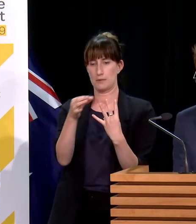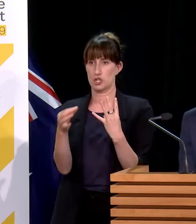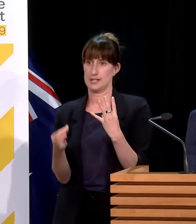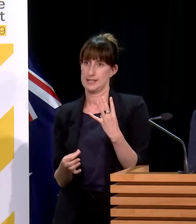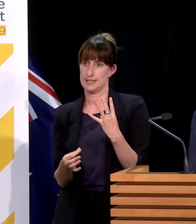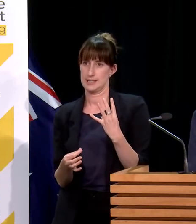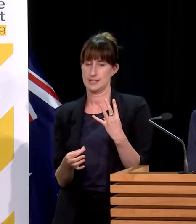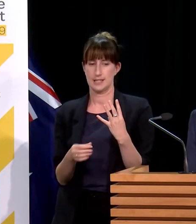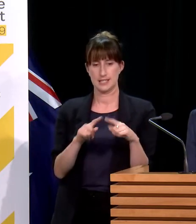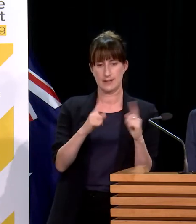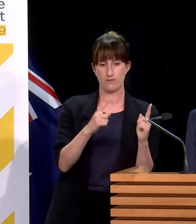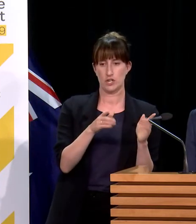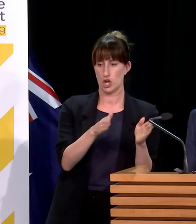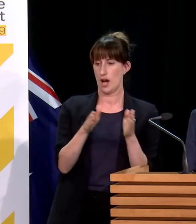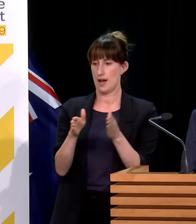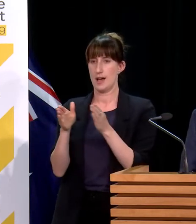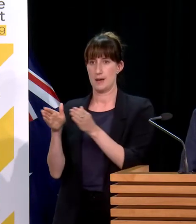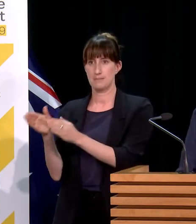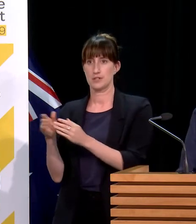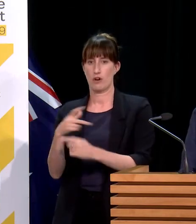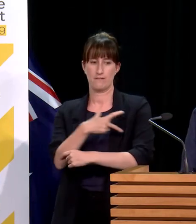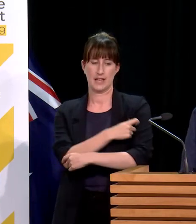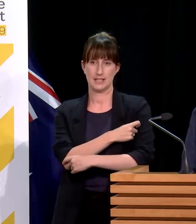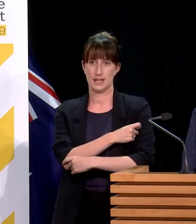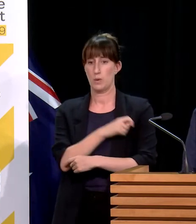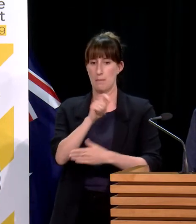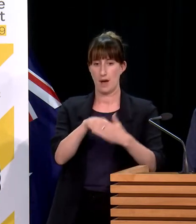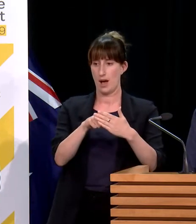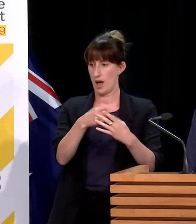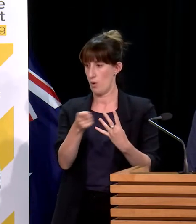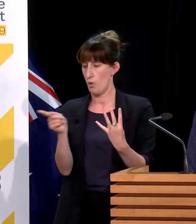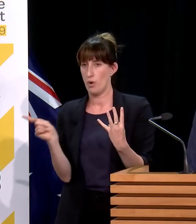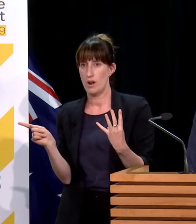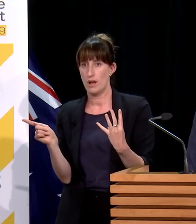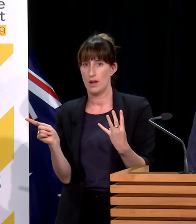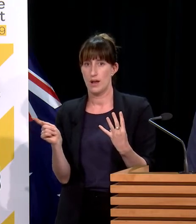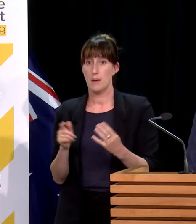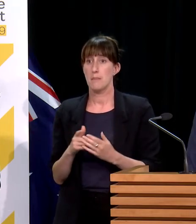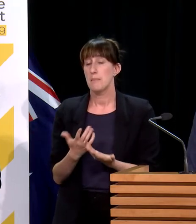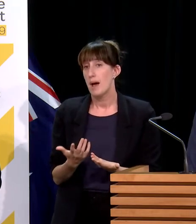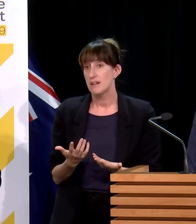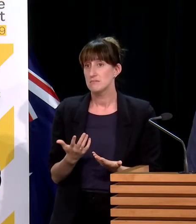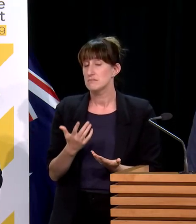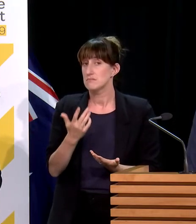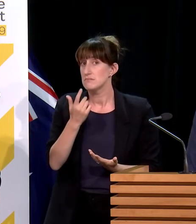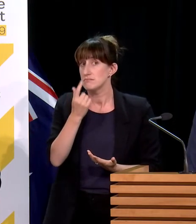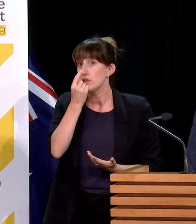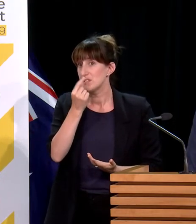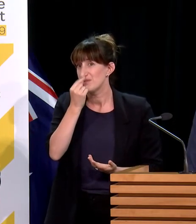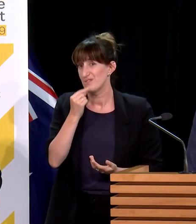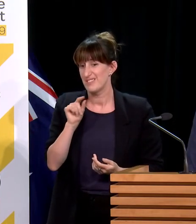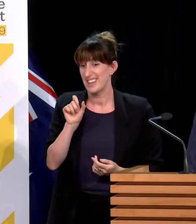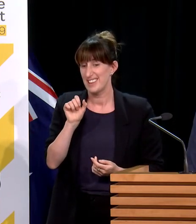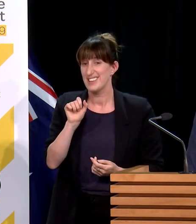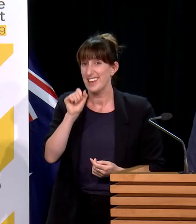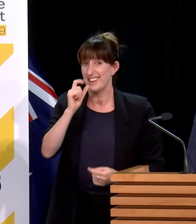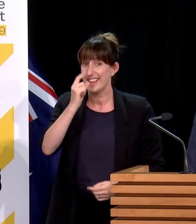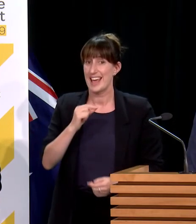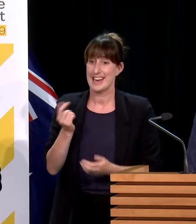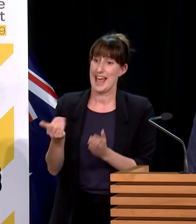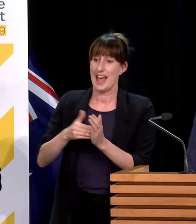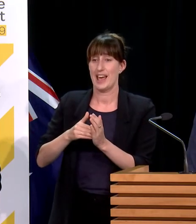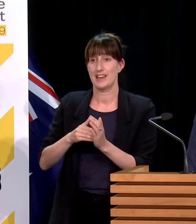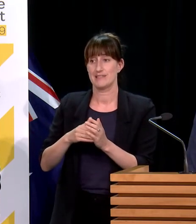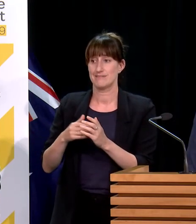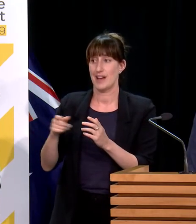making sure that we've been buying into all of those. You never say never, though, and we have the ability, further down the track to add